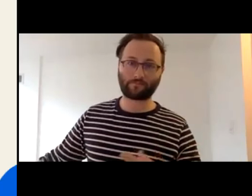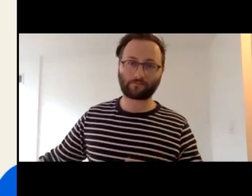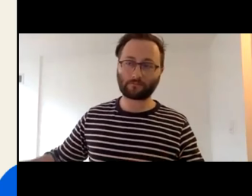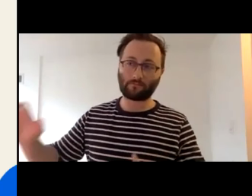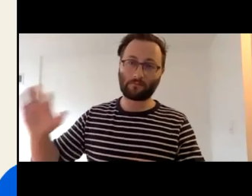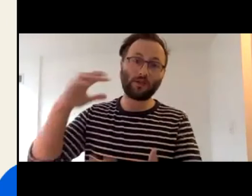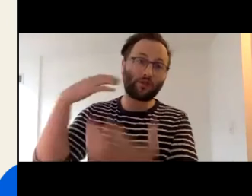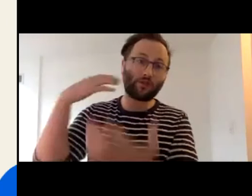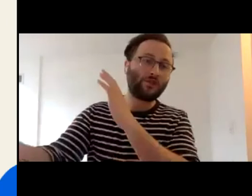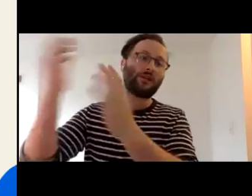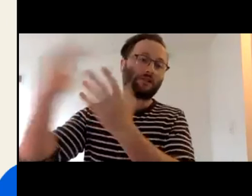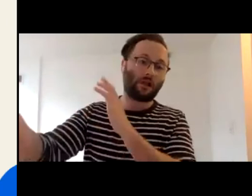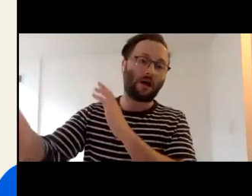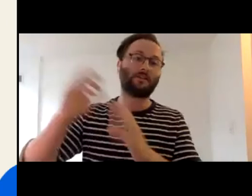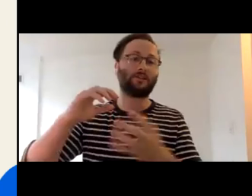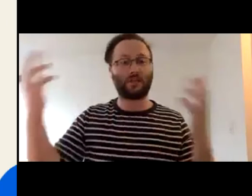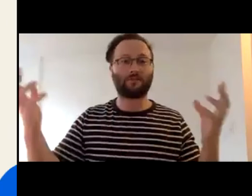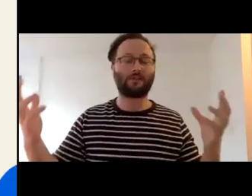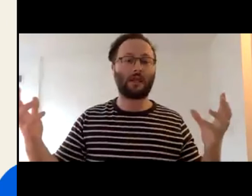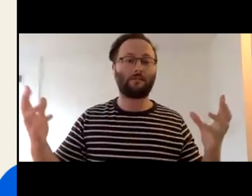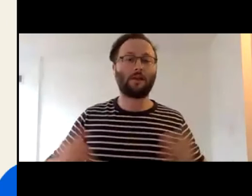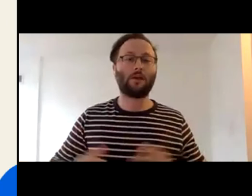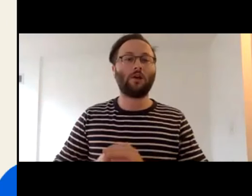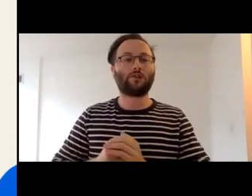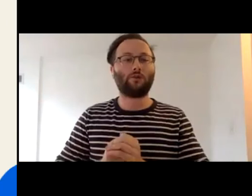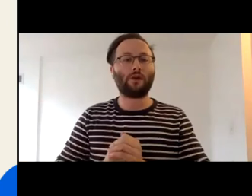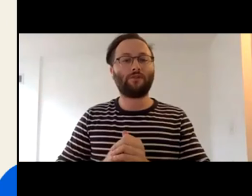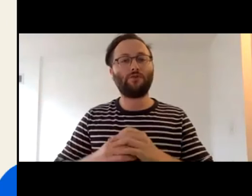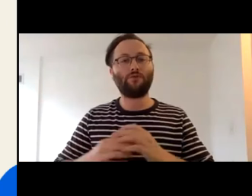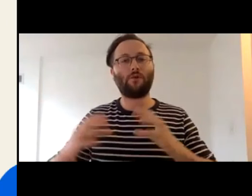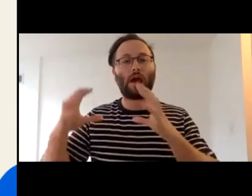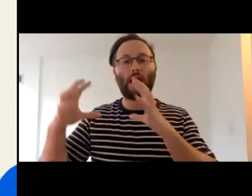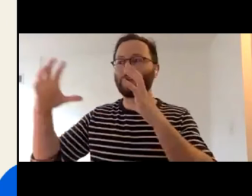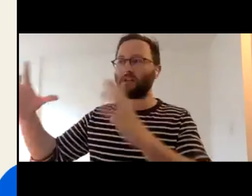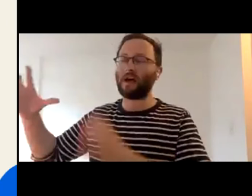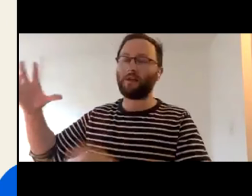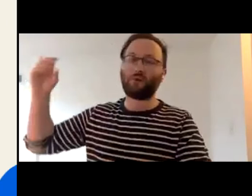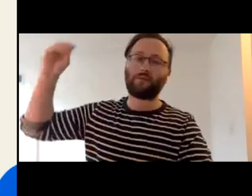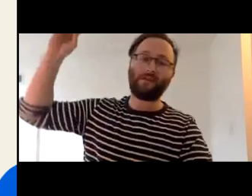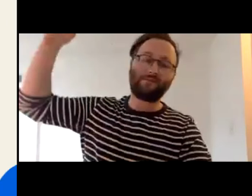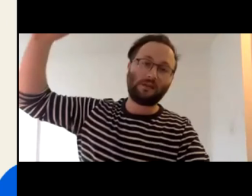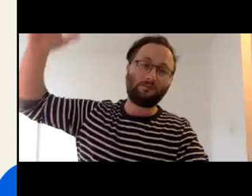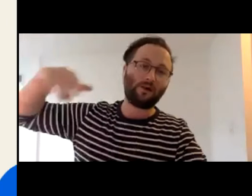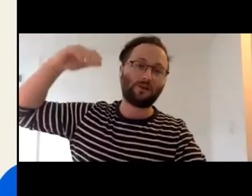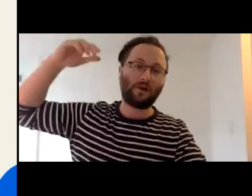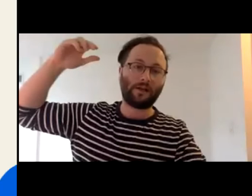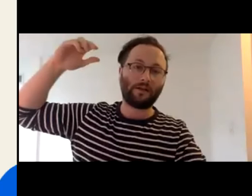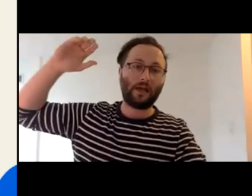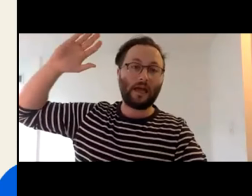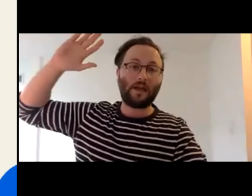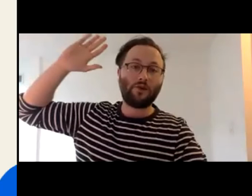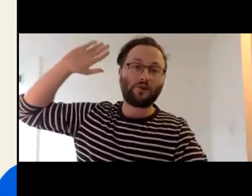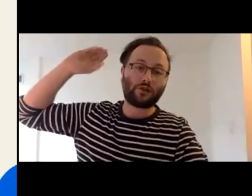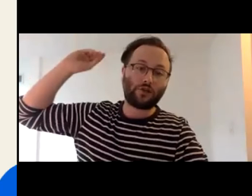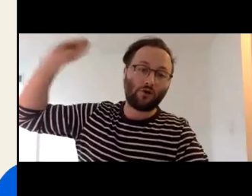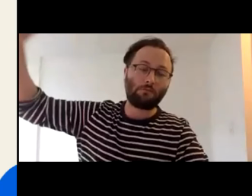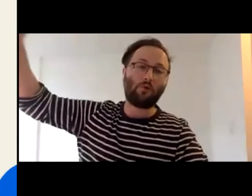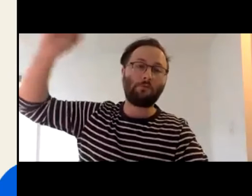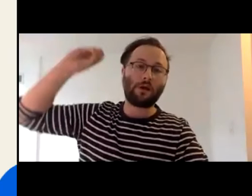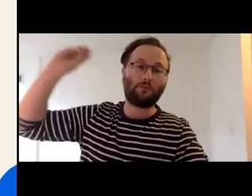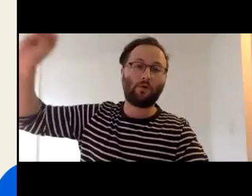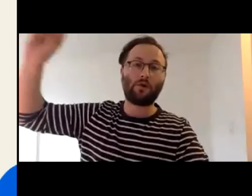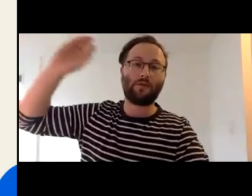is switching a slide is a change of state. So if you have a slide with 15 points on it and you're just